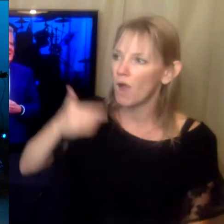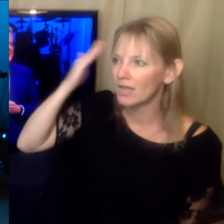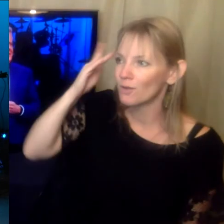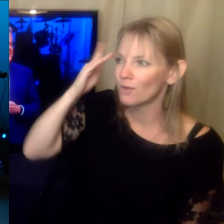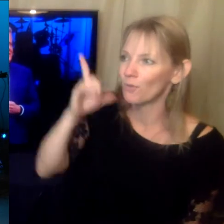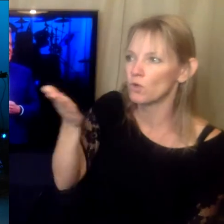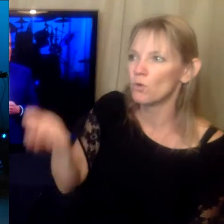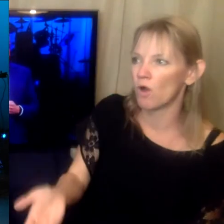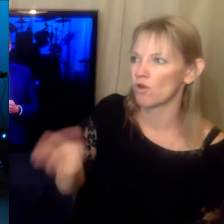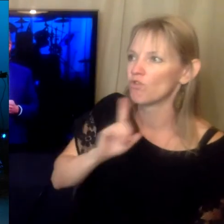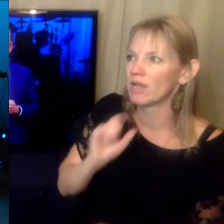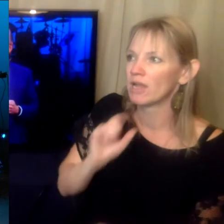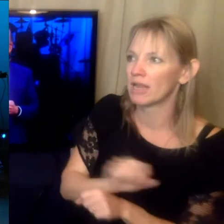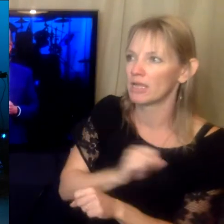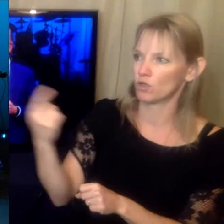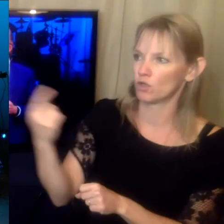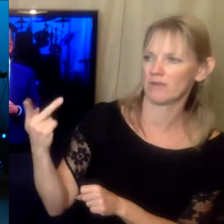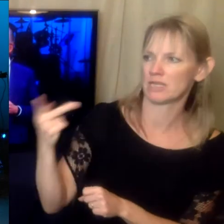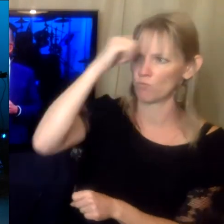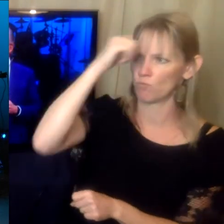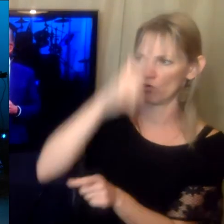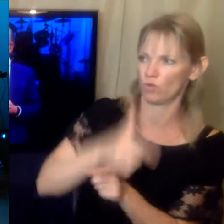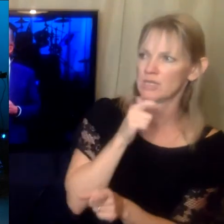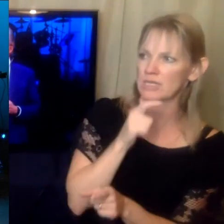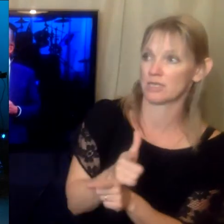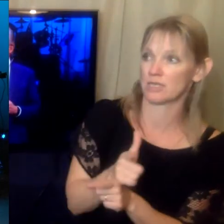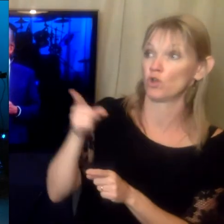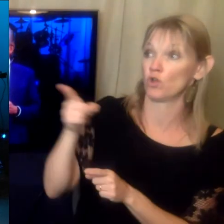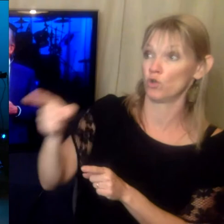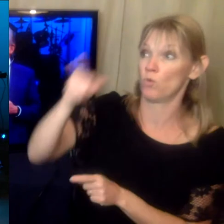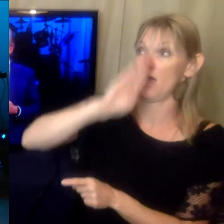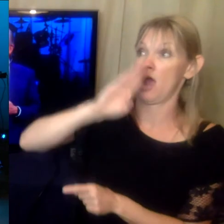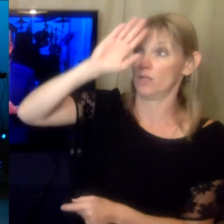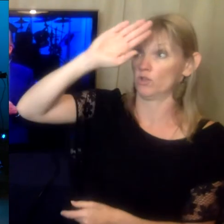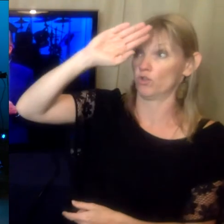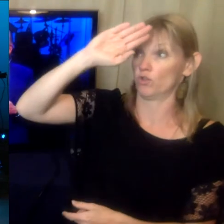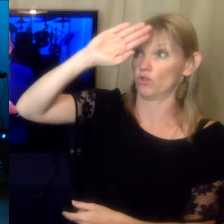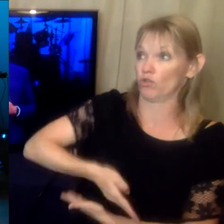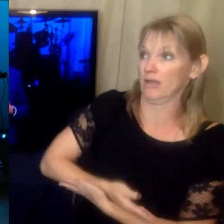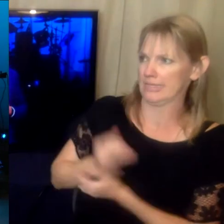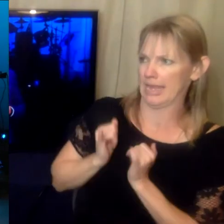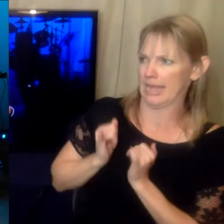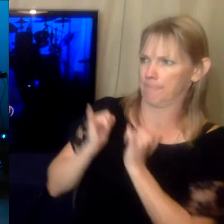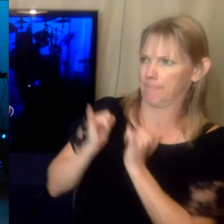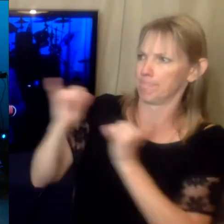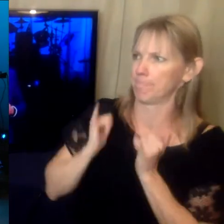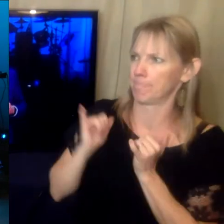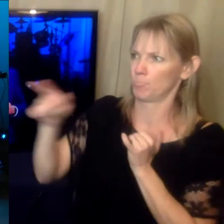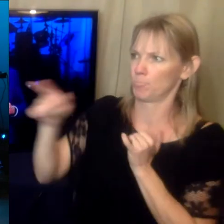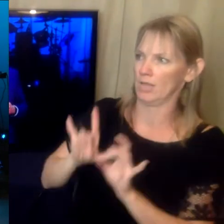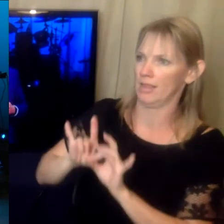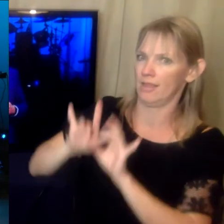really. We're brothers and sisters. You're a child of God. You're a luminous light being.